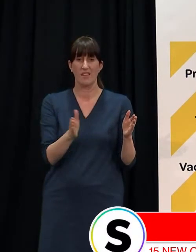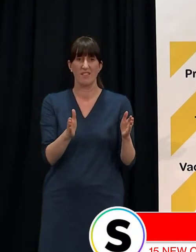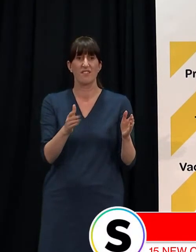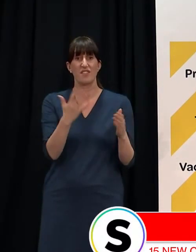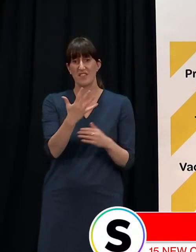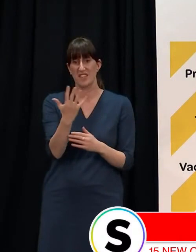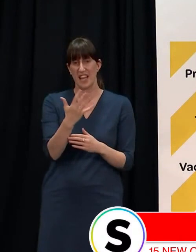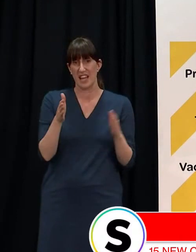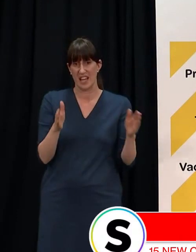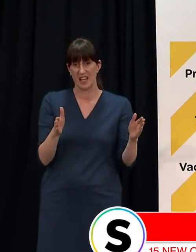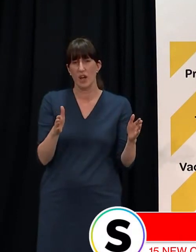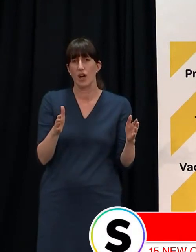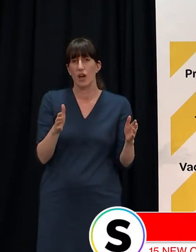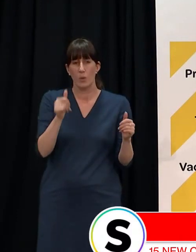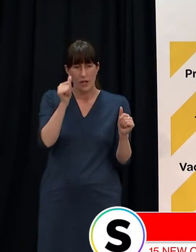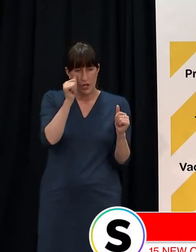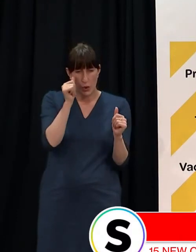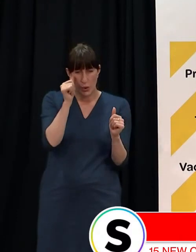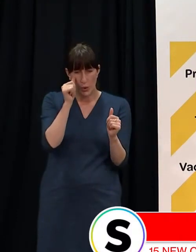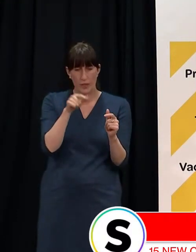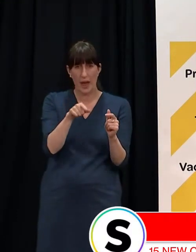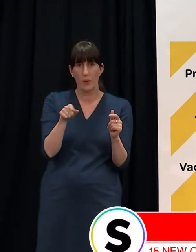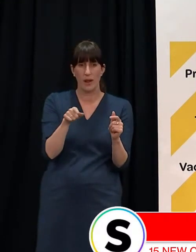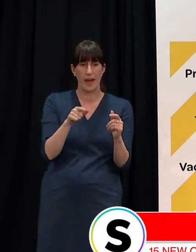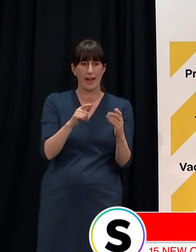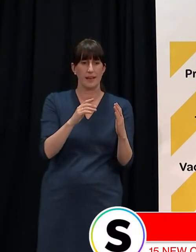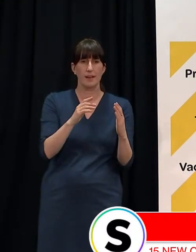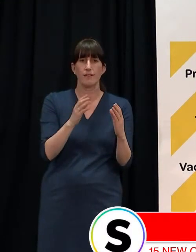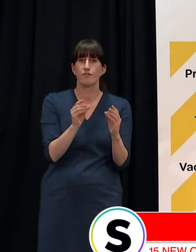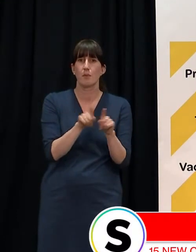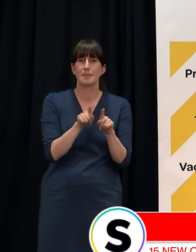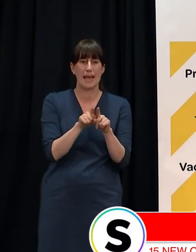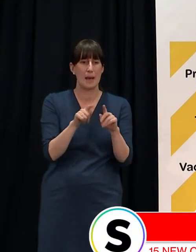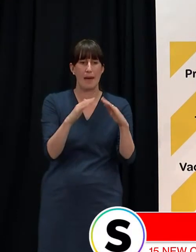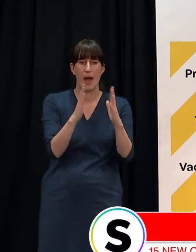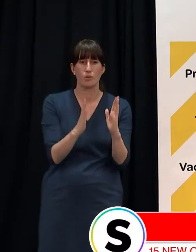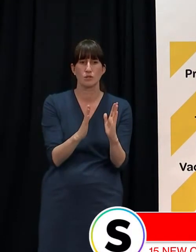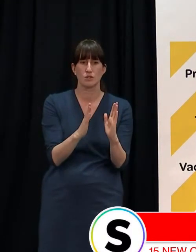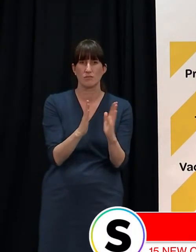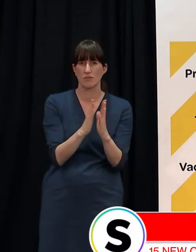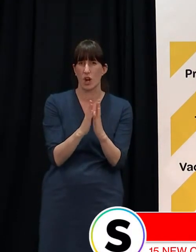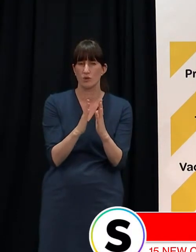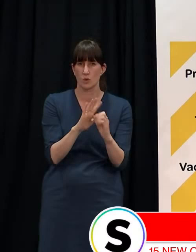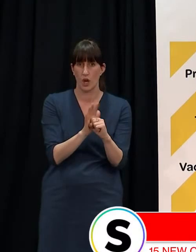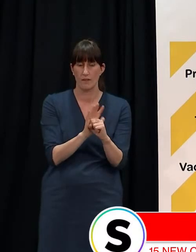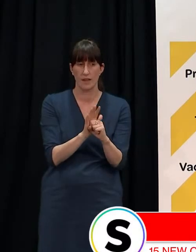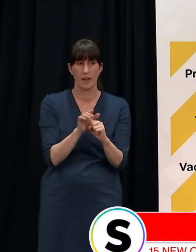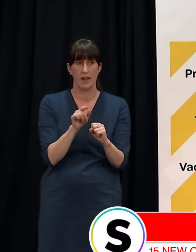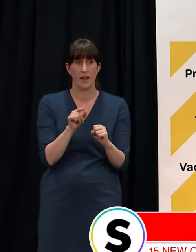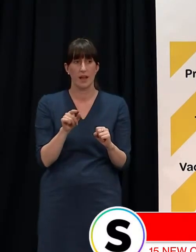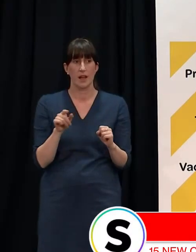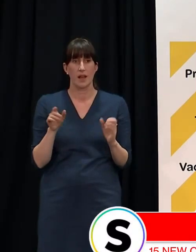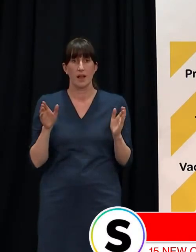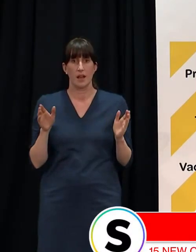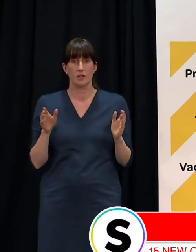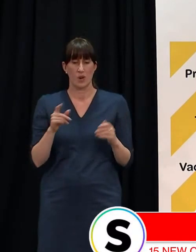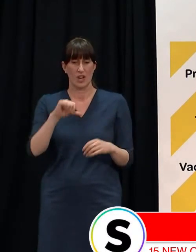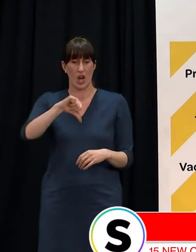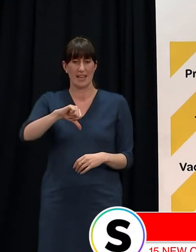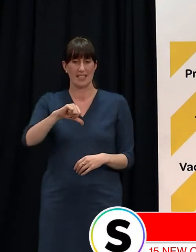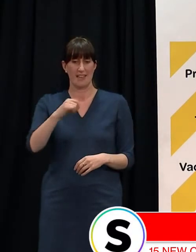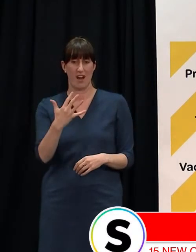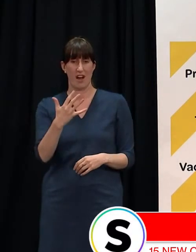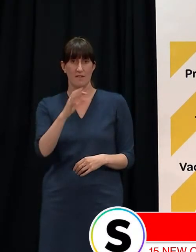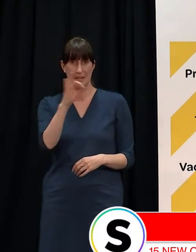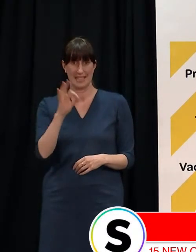of people who were known cases, so that's encouraging. At 75%, it's up from the day before, and that continues to grow. And 95% of those cases